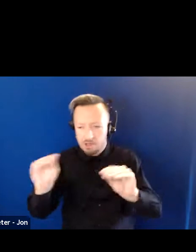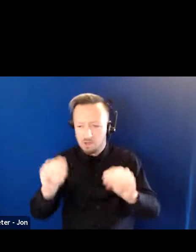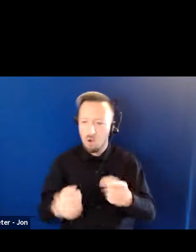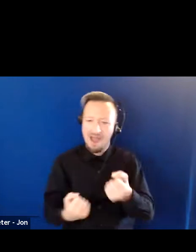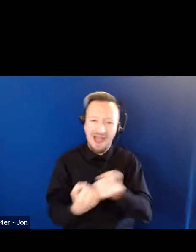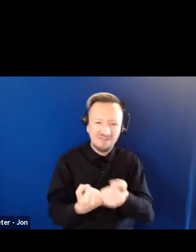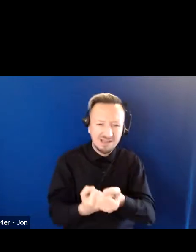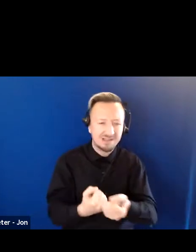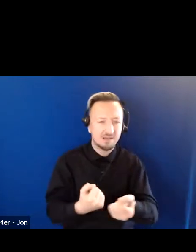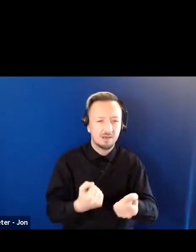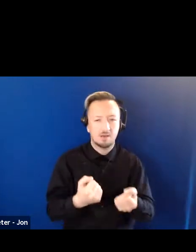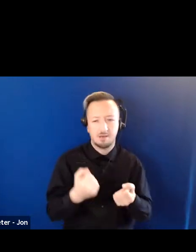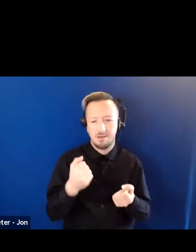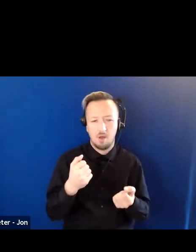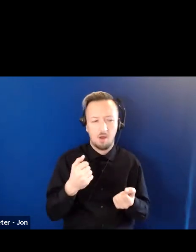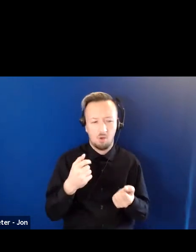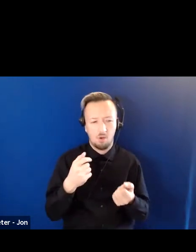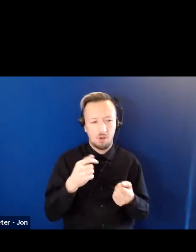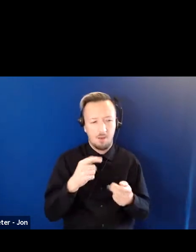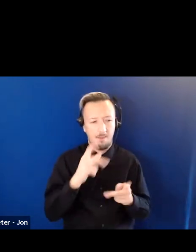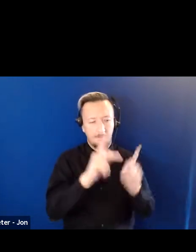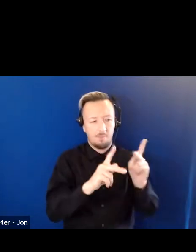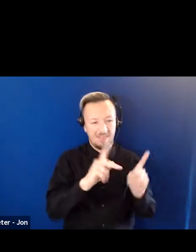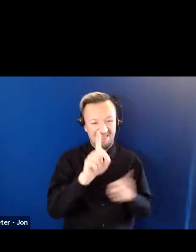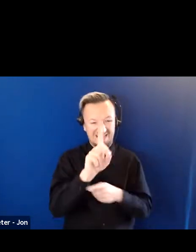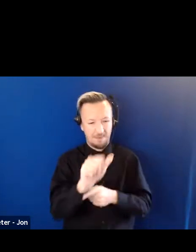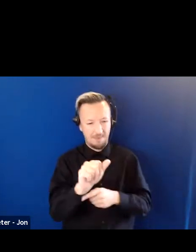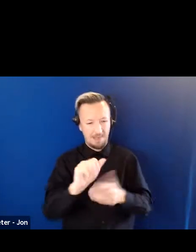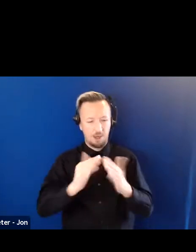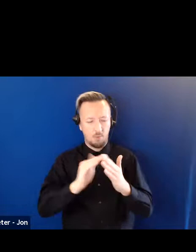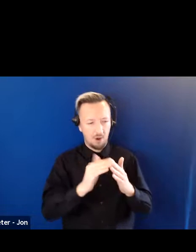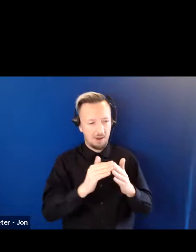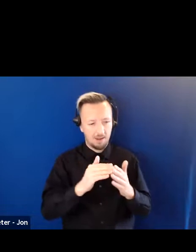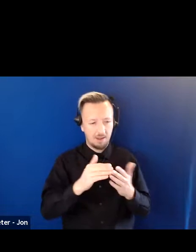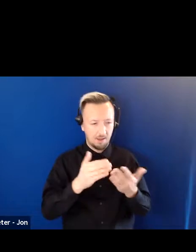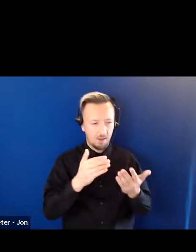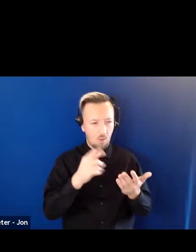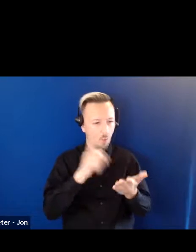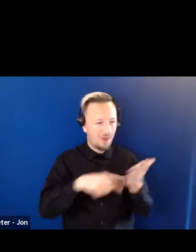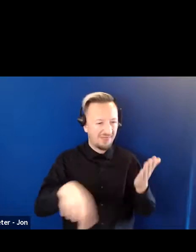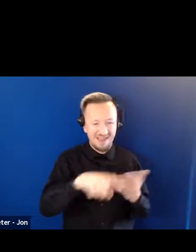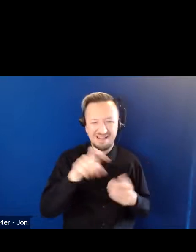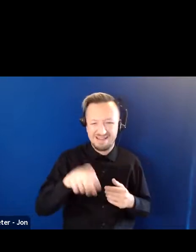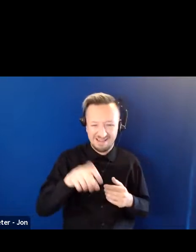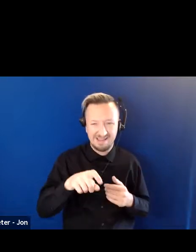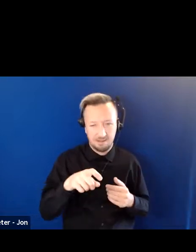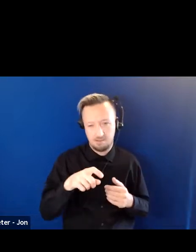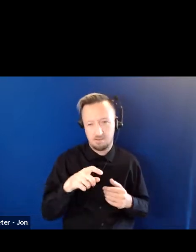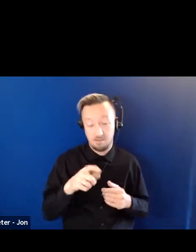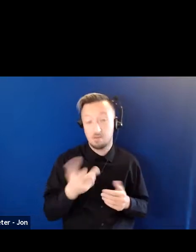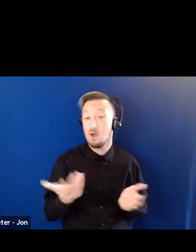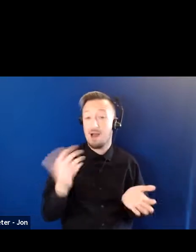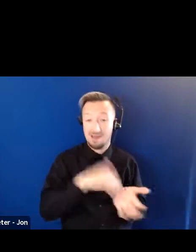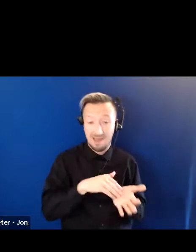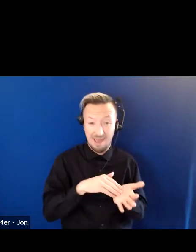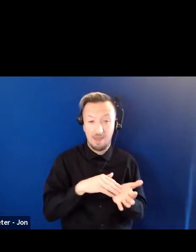affecting the disability community. And all of it, again, it intersects. And so we have to, again,